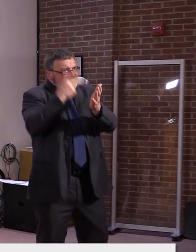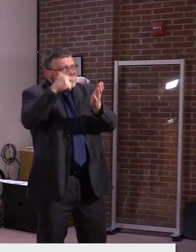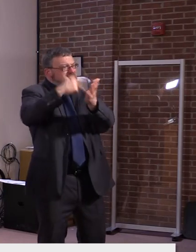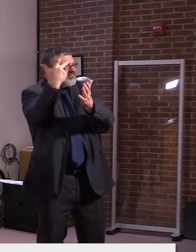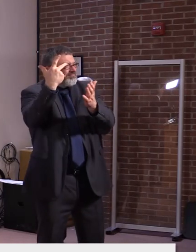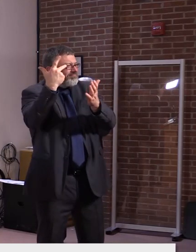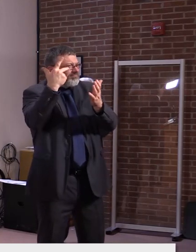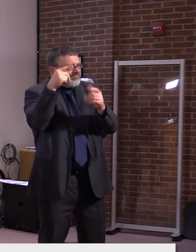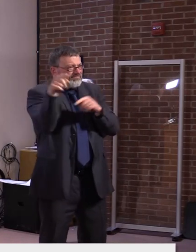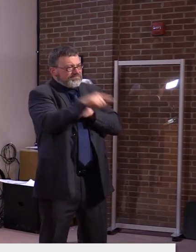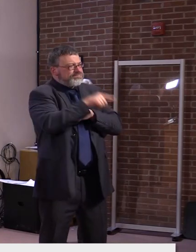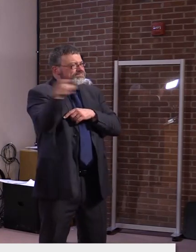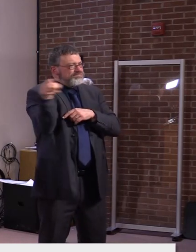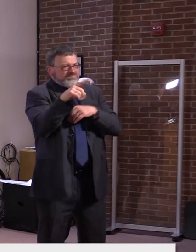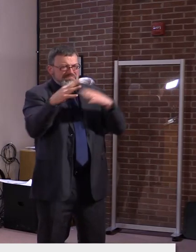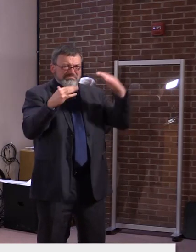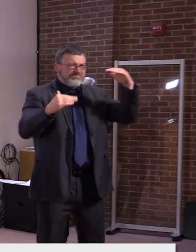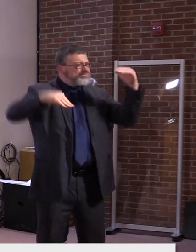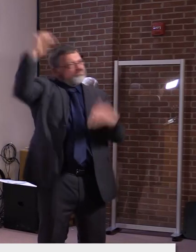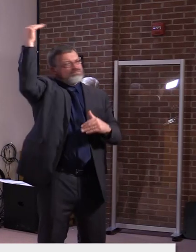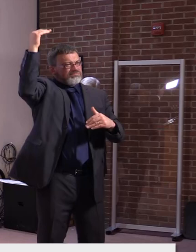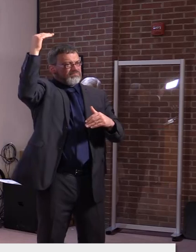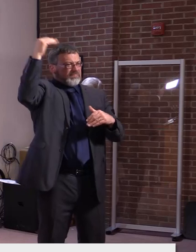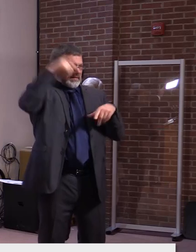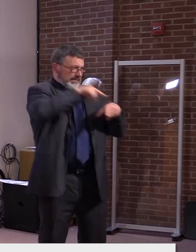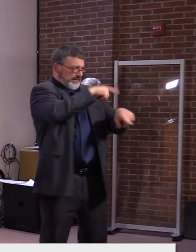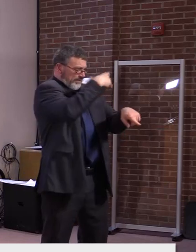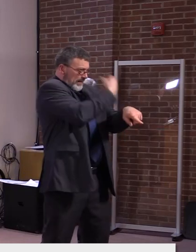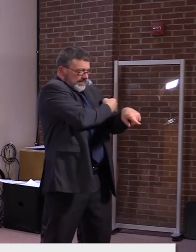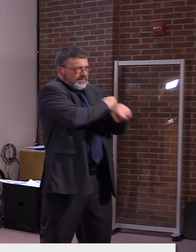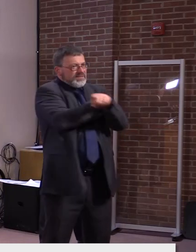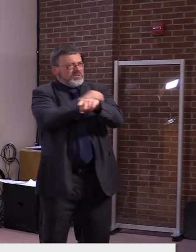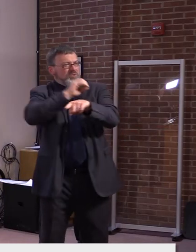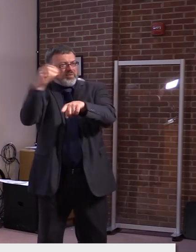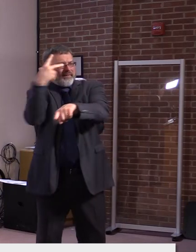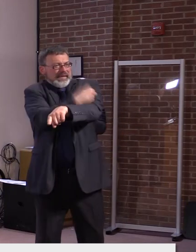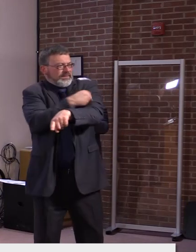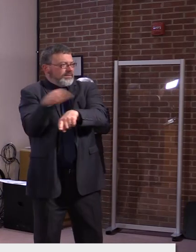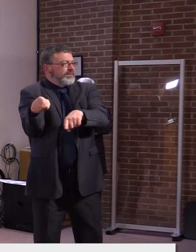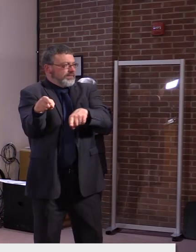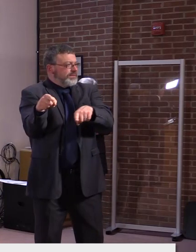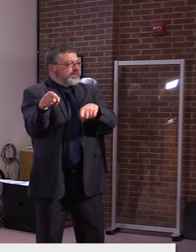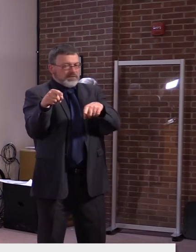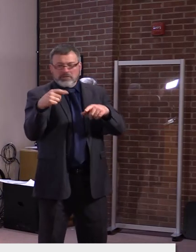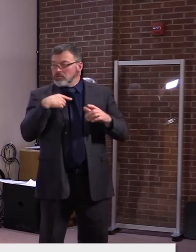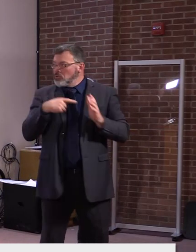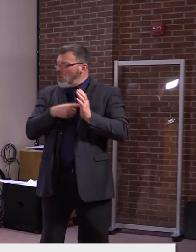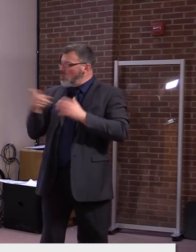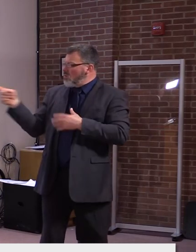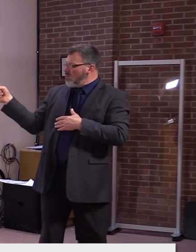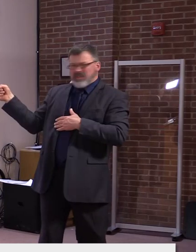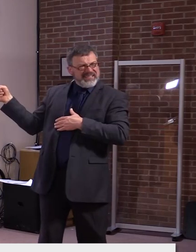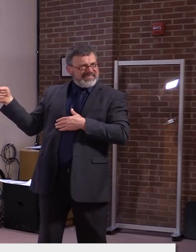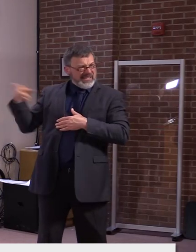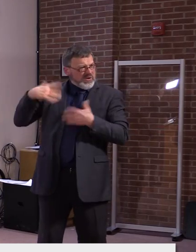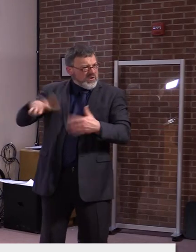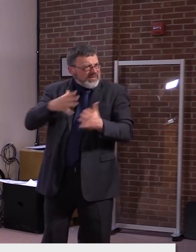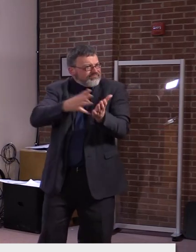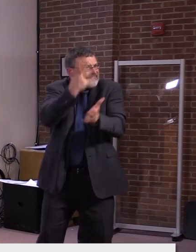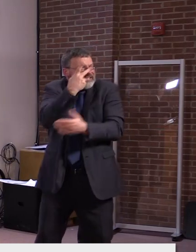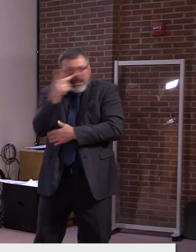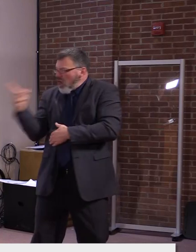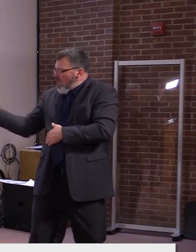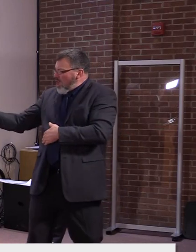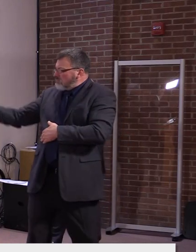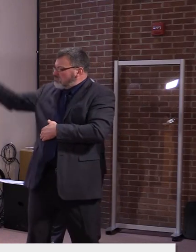vaccinated population. So through much of the Delta wave, the difference has been, you know, between 3 to 4 to 5 times greater among that not